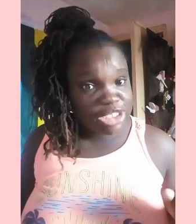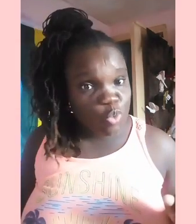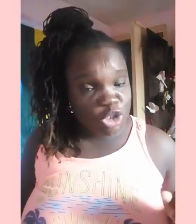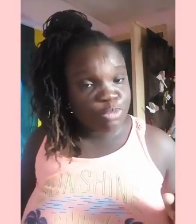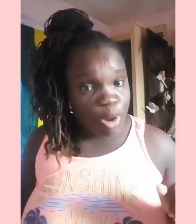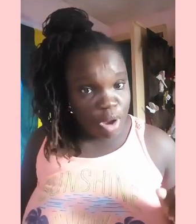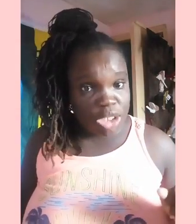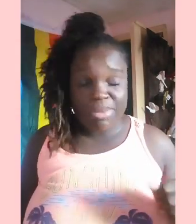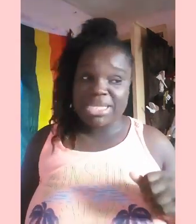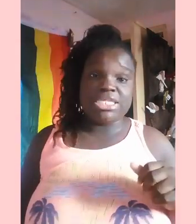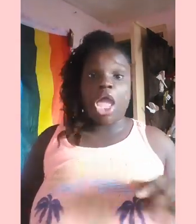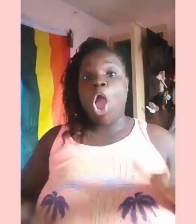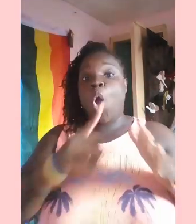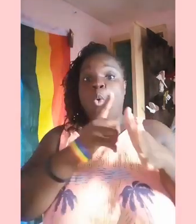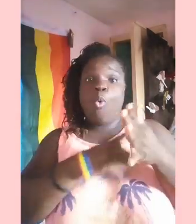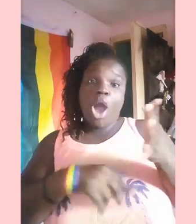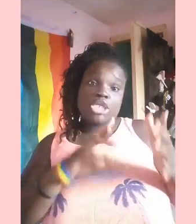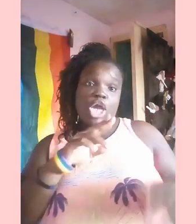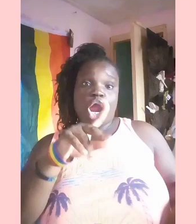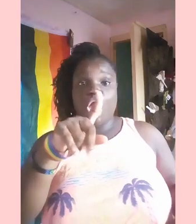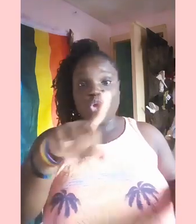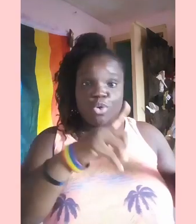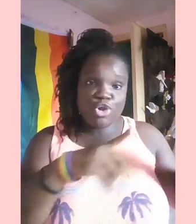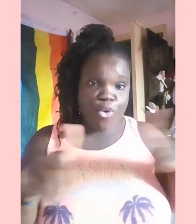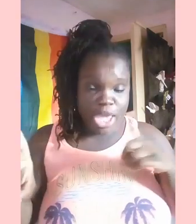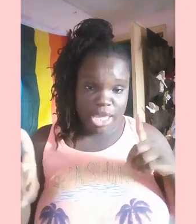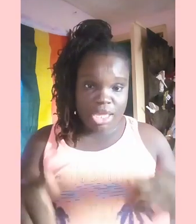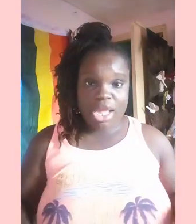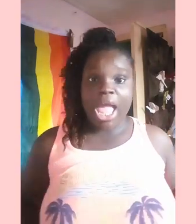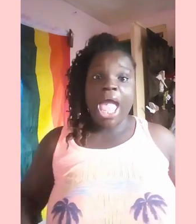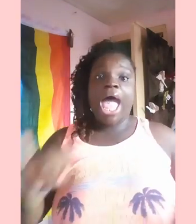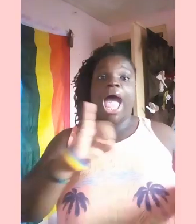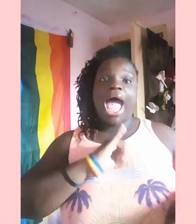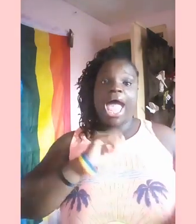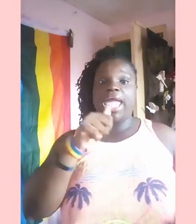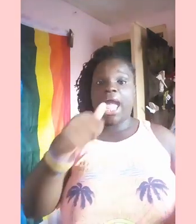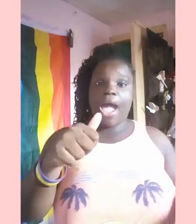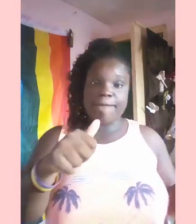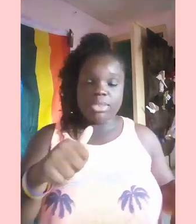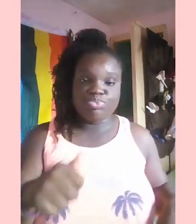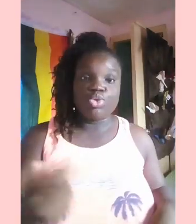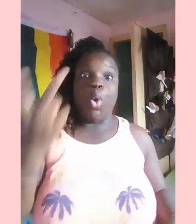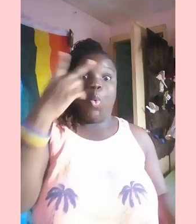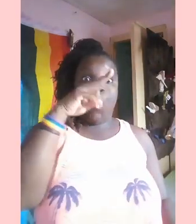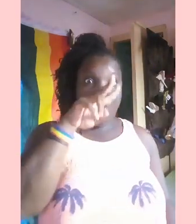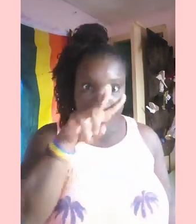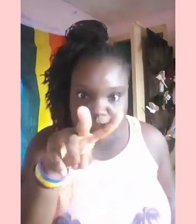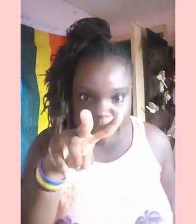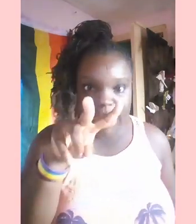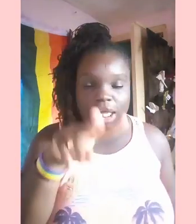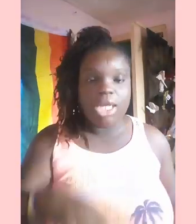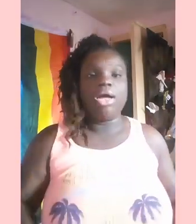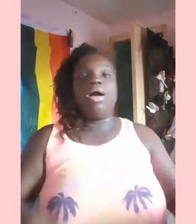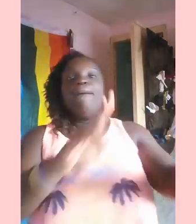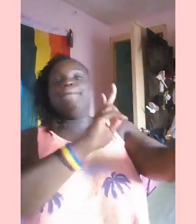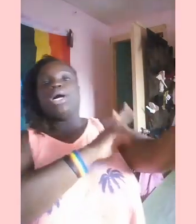to watch Power, somebody say, what are you doing? I am watching